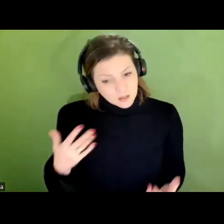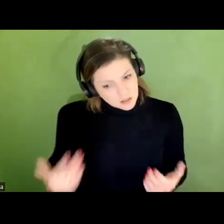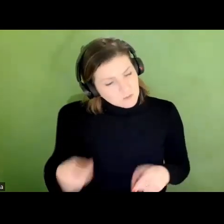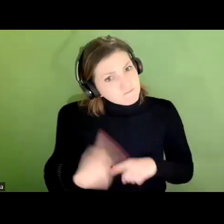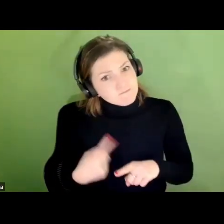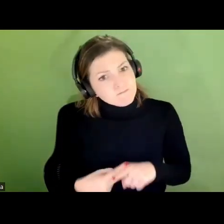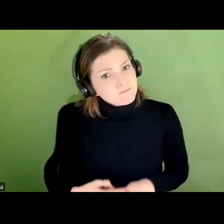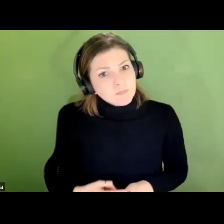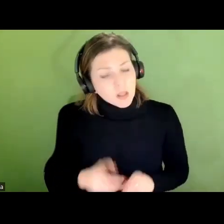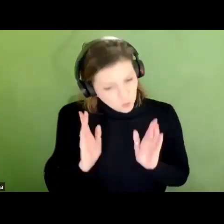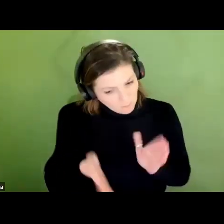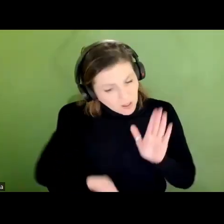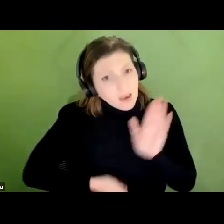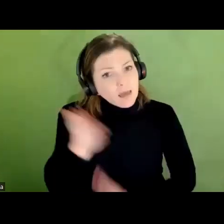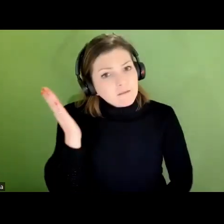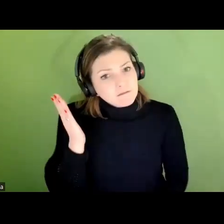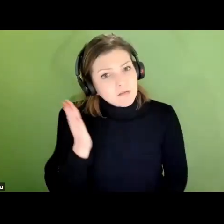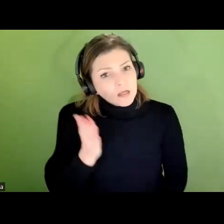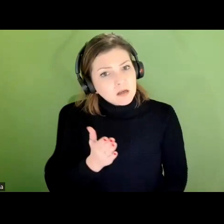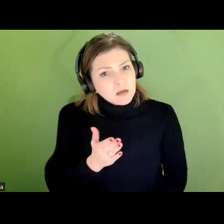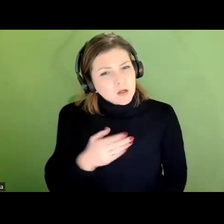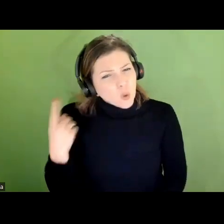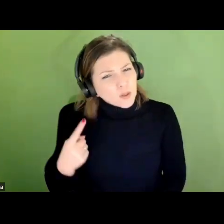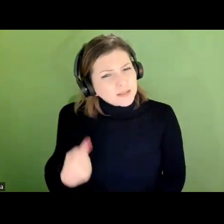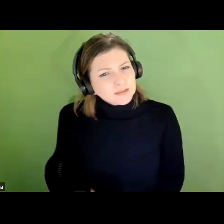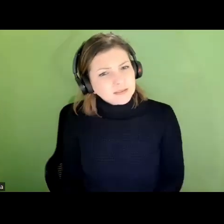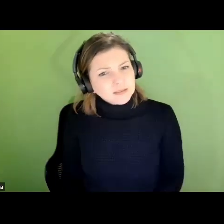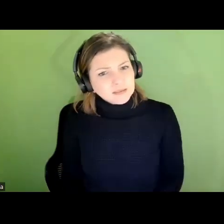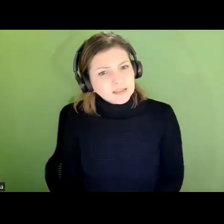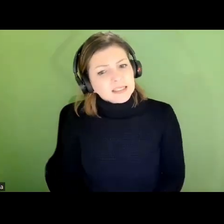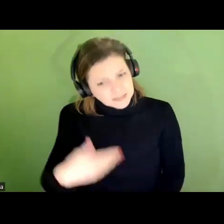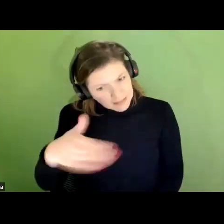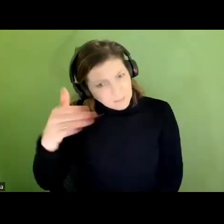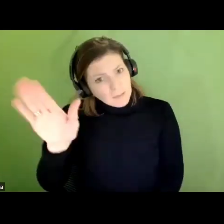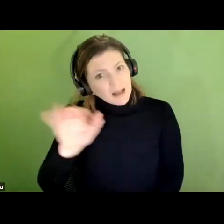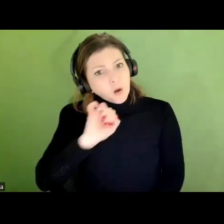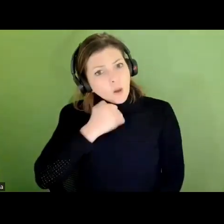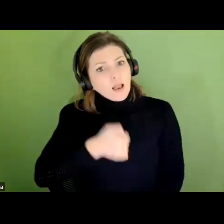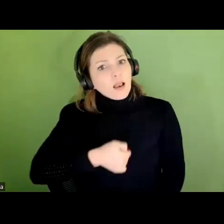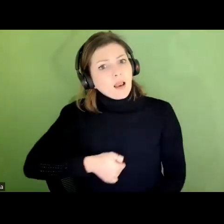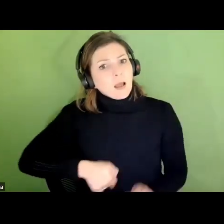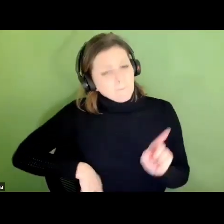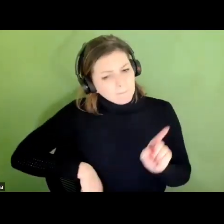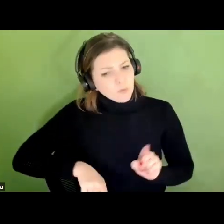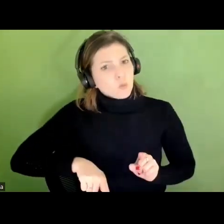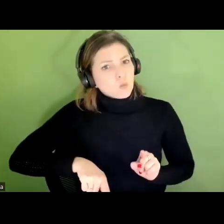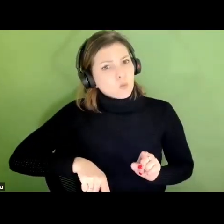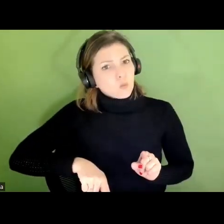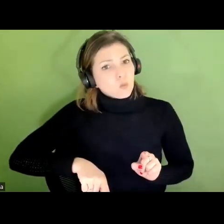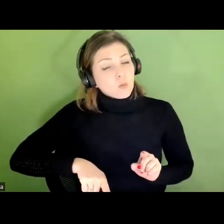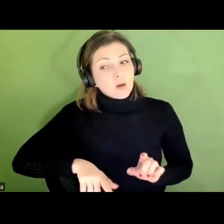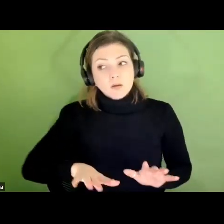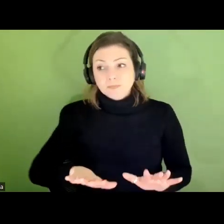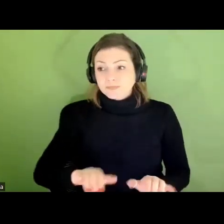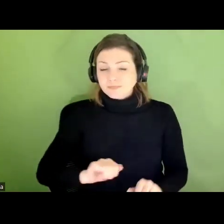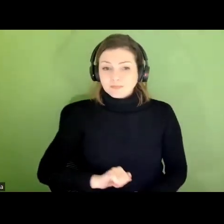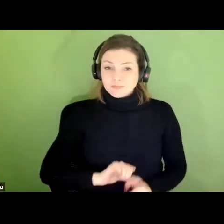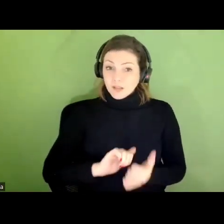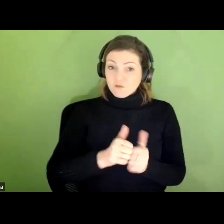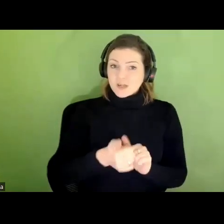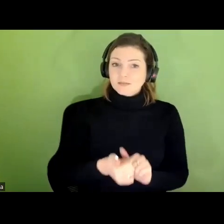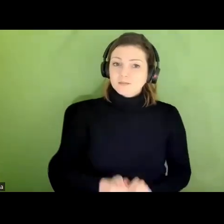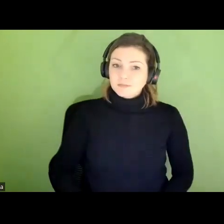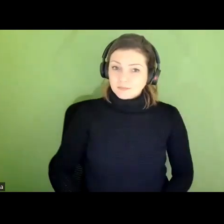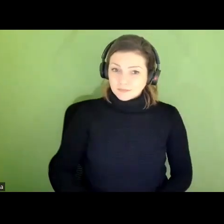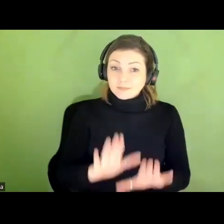urgency that you leave, and you're making a lot of noise. Stand back." My friends, I'm sending you this drama